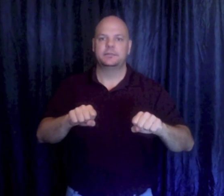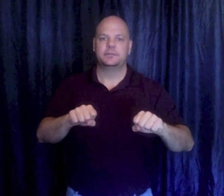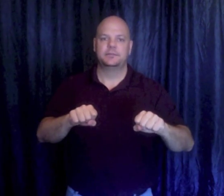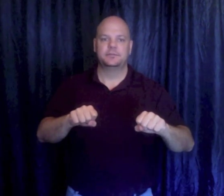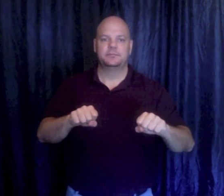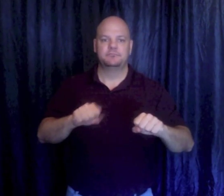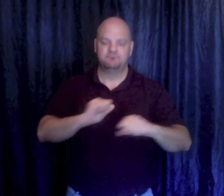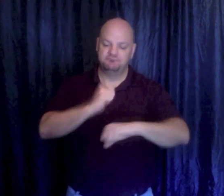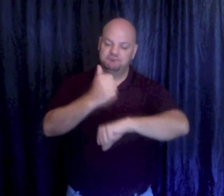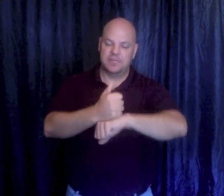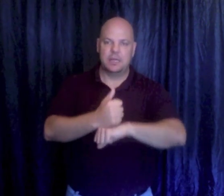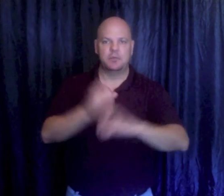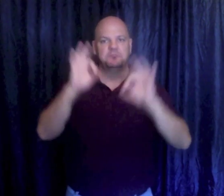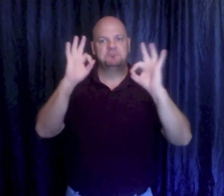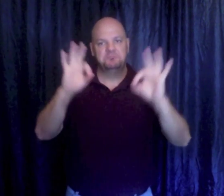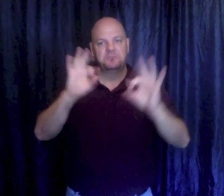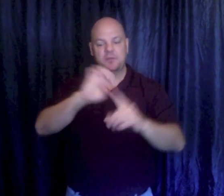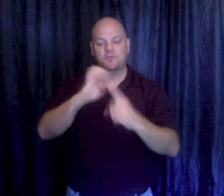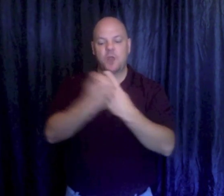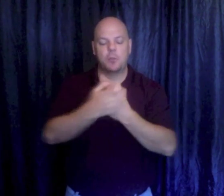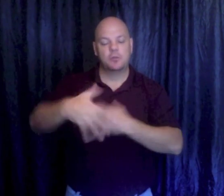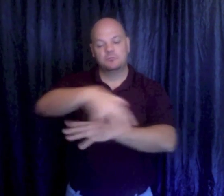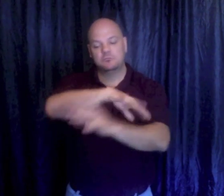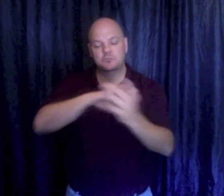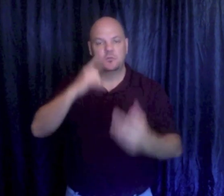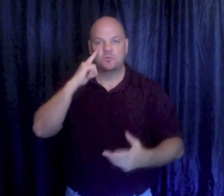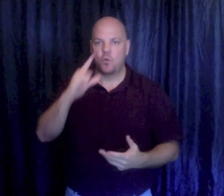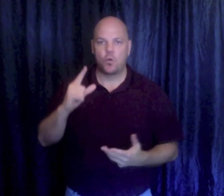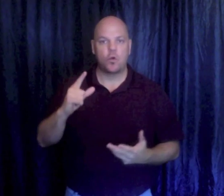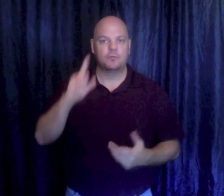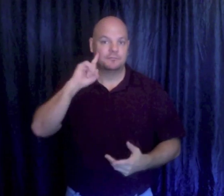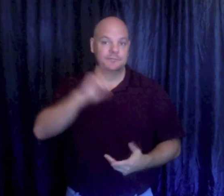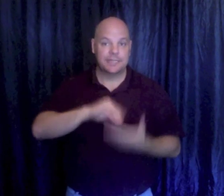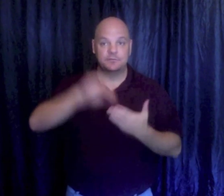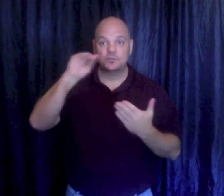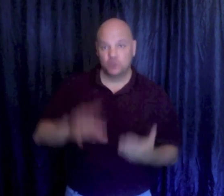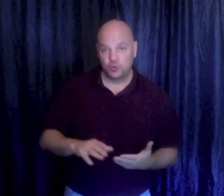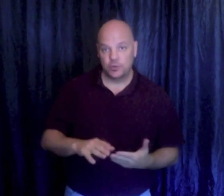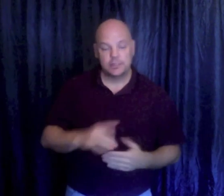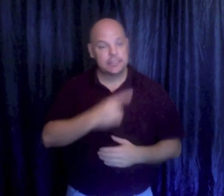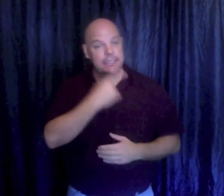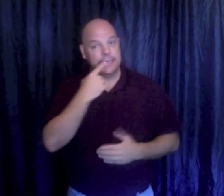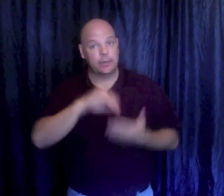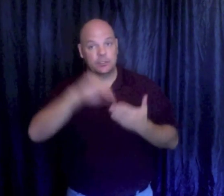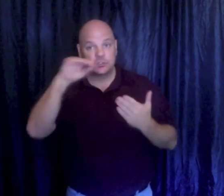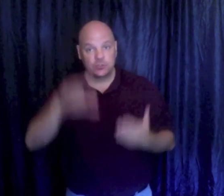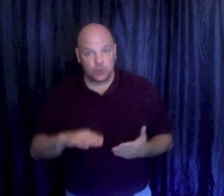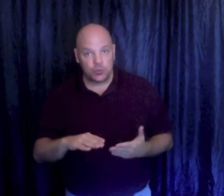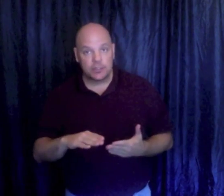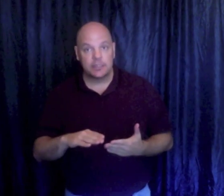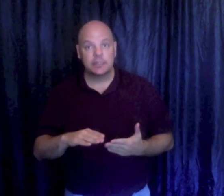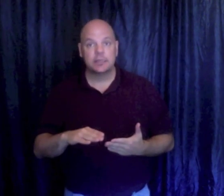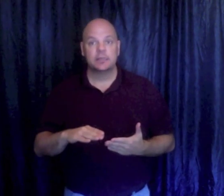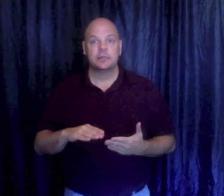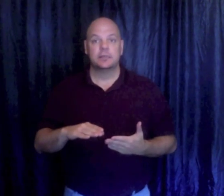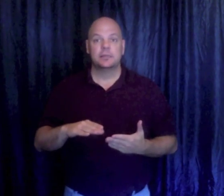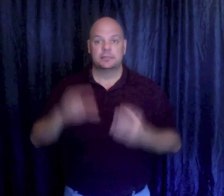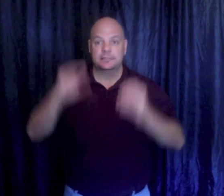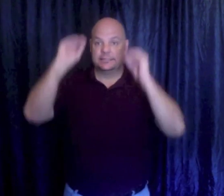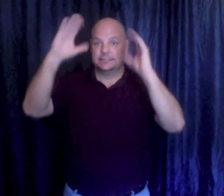conducive environment for the deaf student, for the hearing students, for the teachers, and